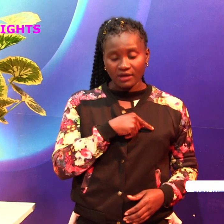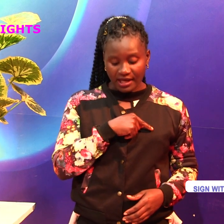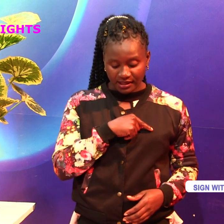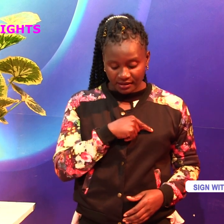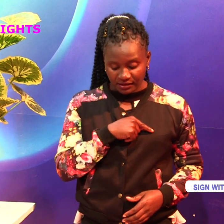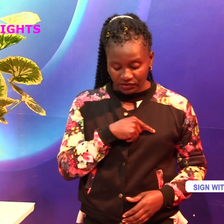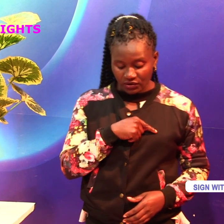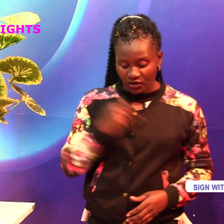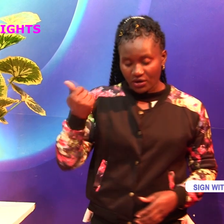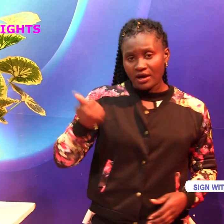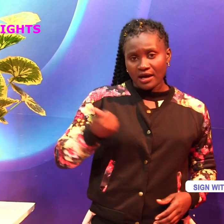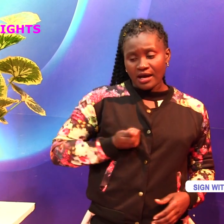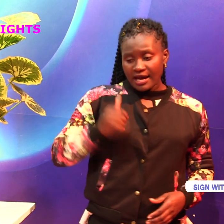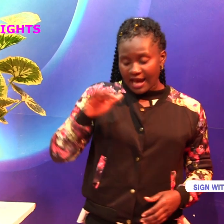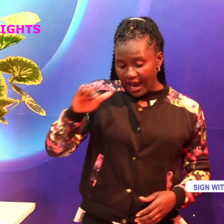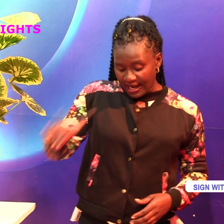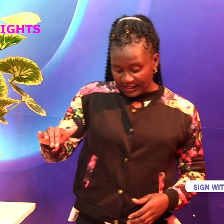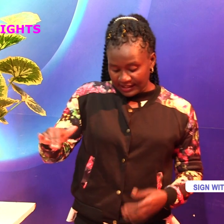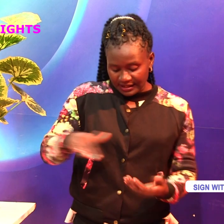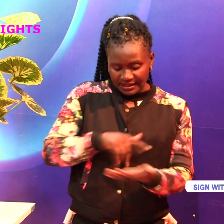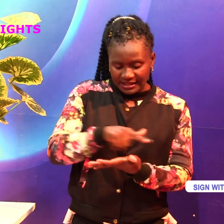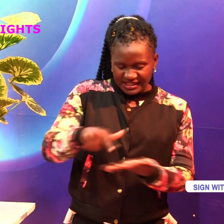Okay? So, girl,